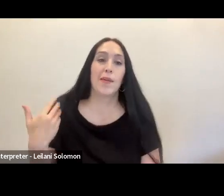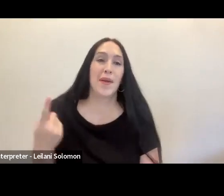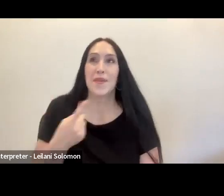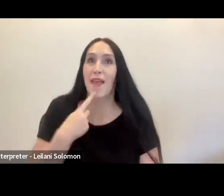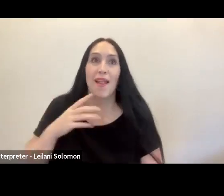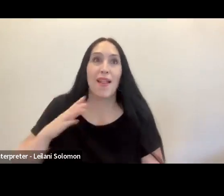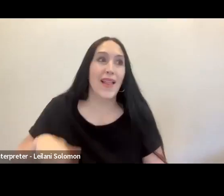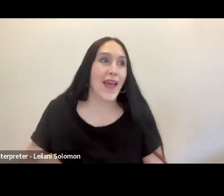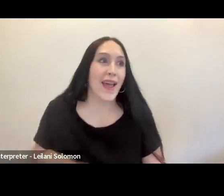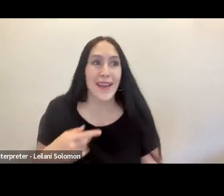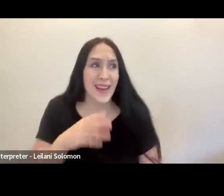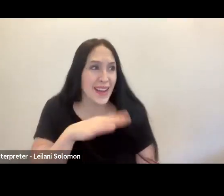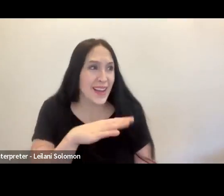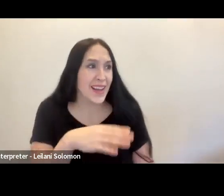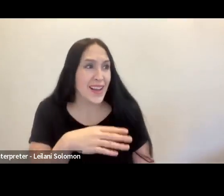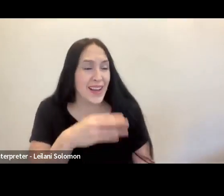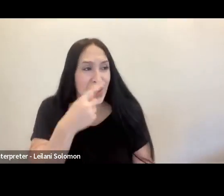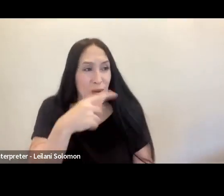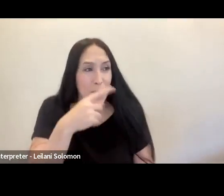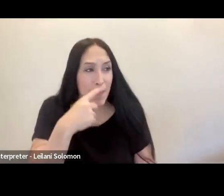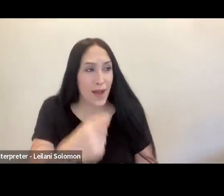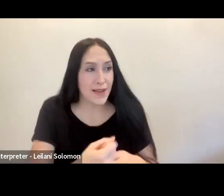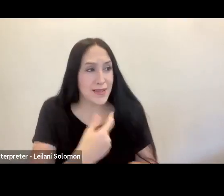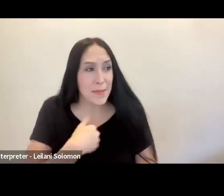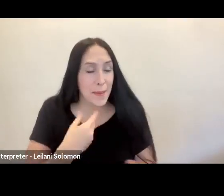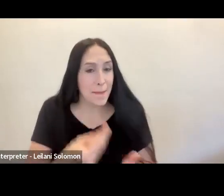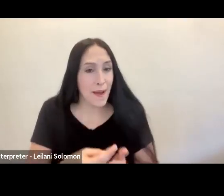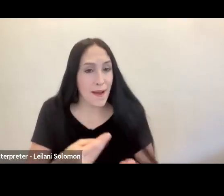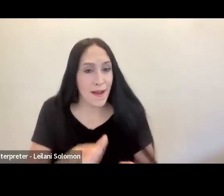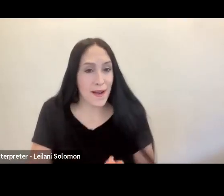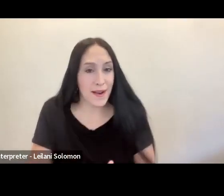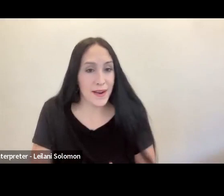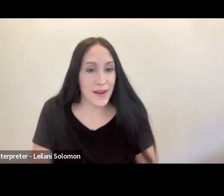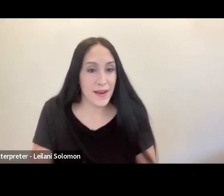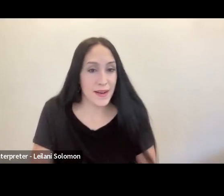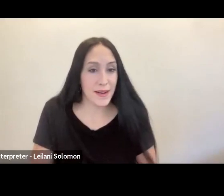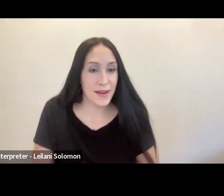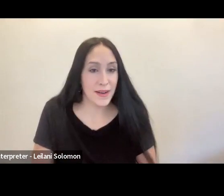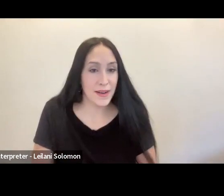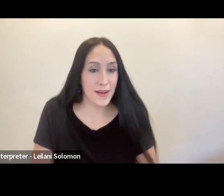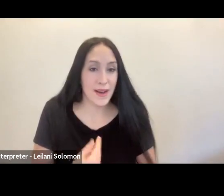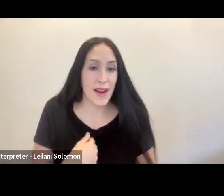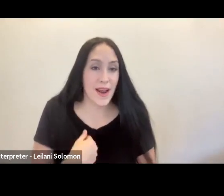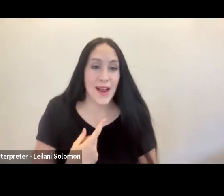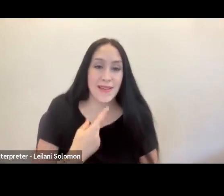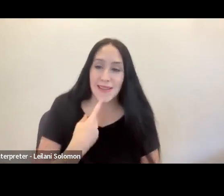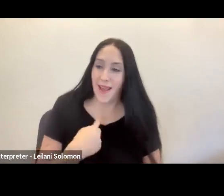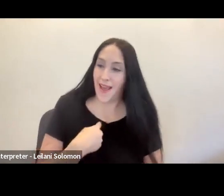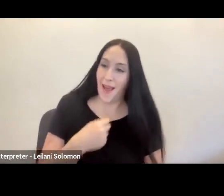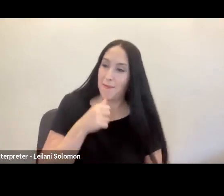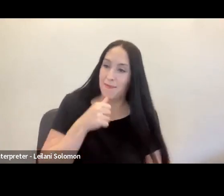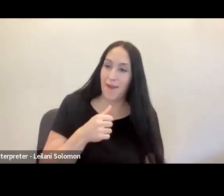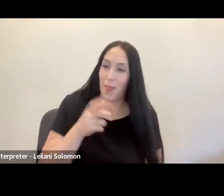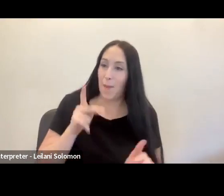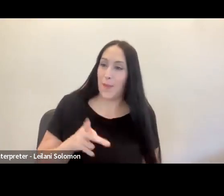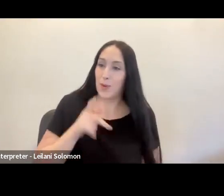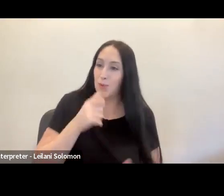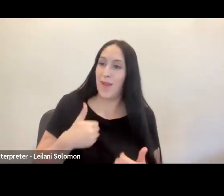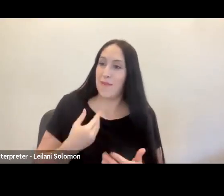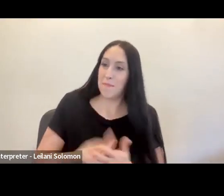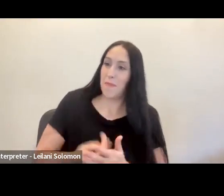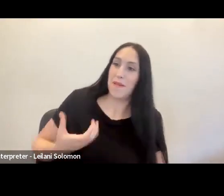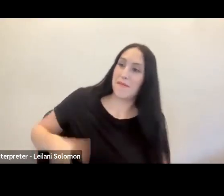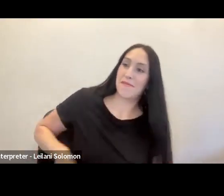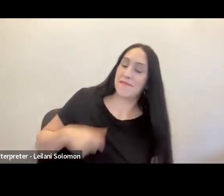hey, John, send me money. I said, I'm not the piggy bank. I'm a state employee. All right. Here's a question